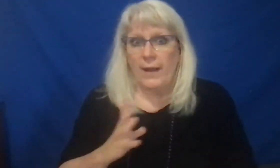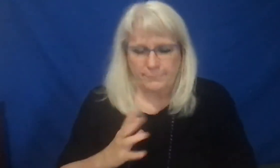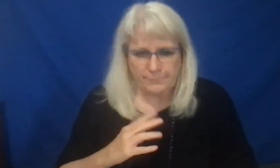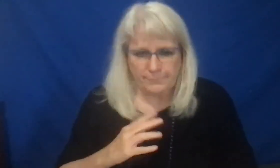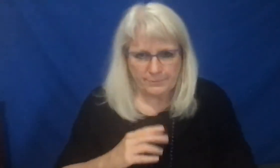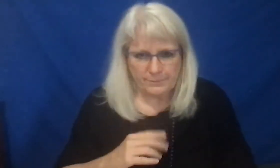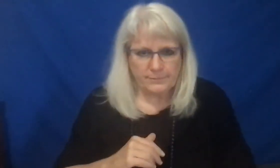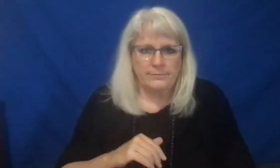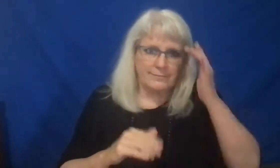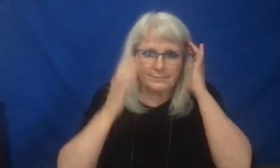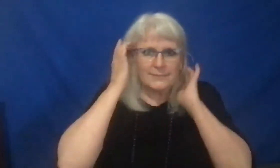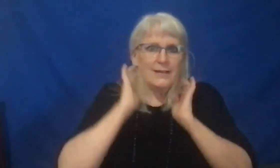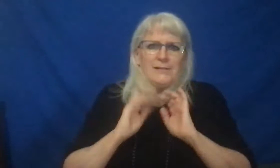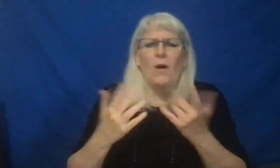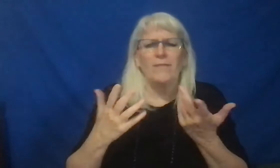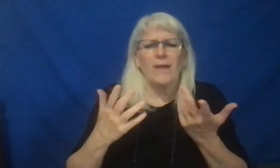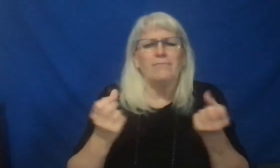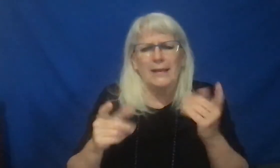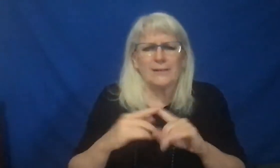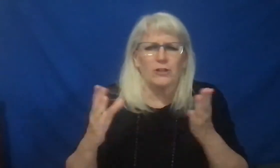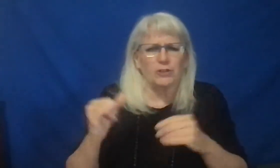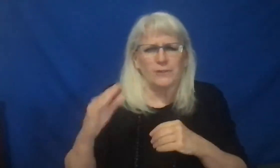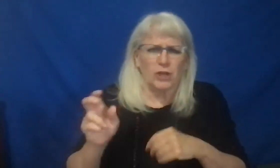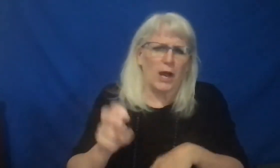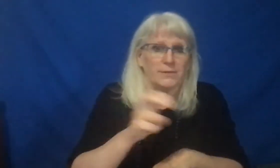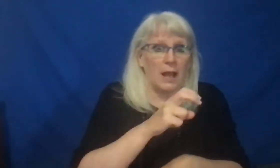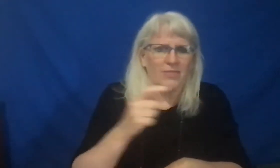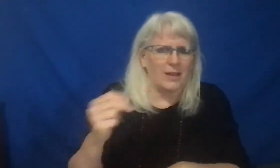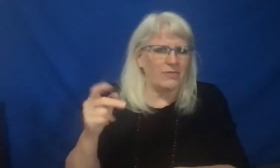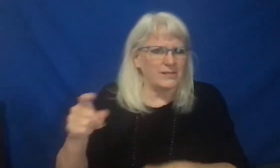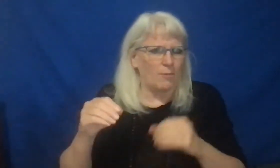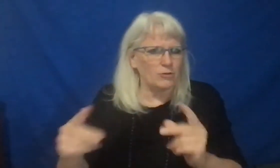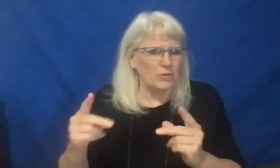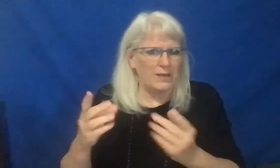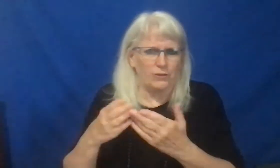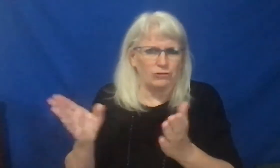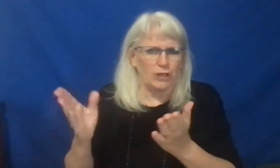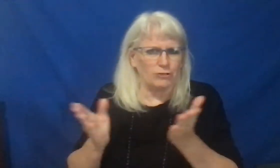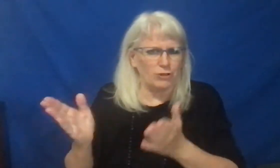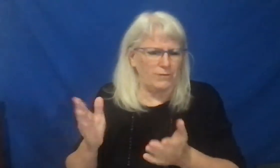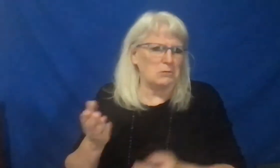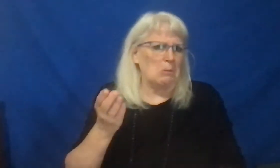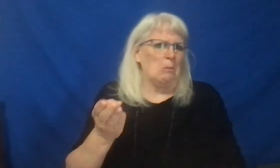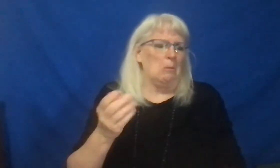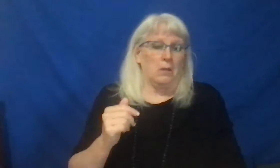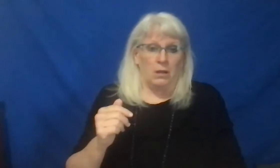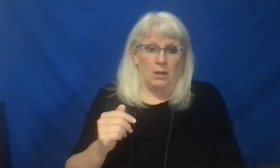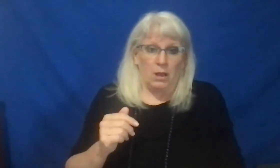of stuff in AA before really getting into general service. I was a consumer of YPA for